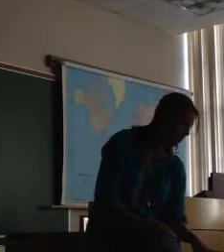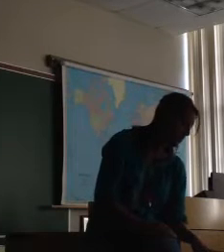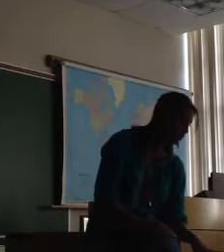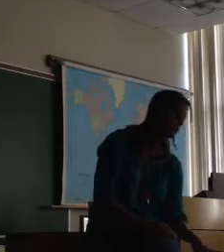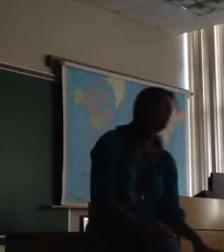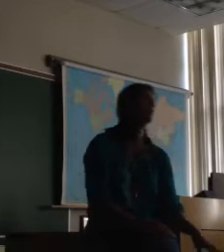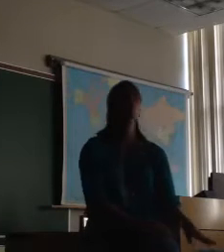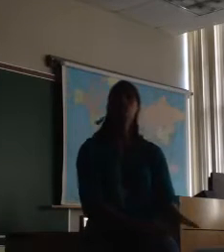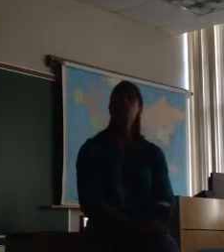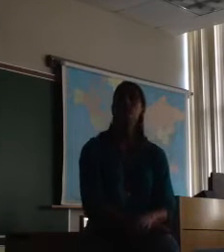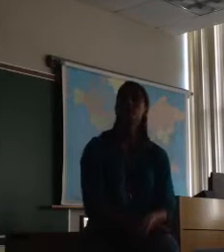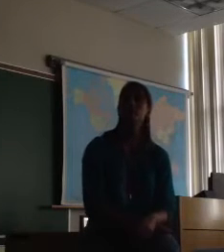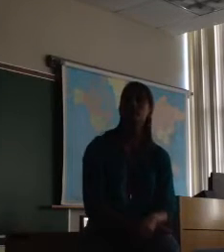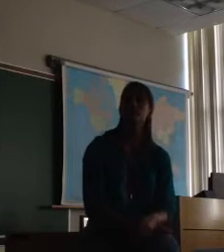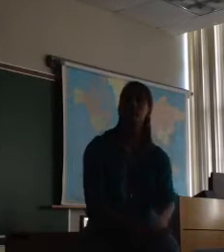factory. Now, I'm curious about,